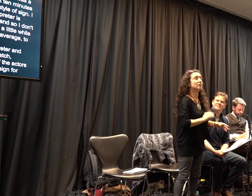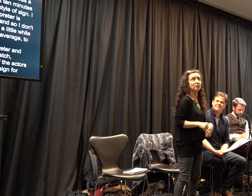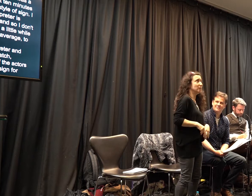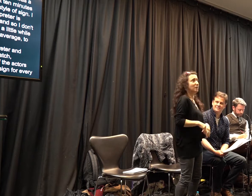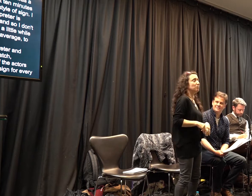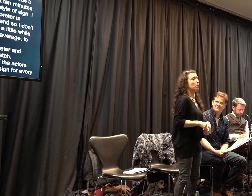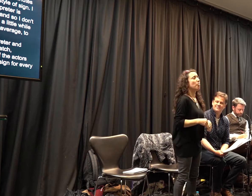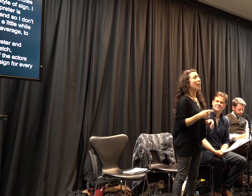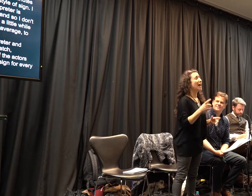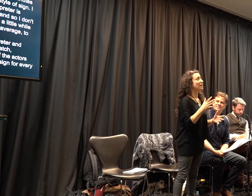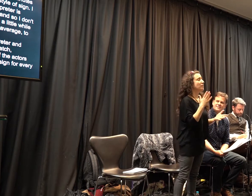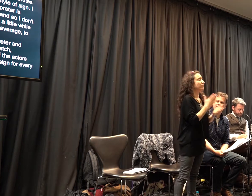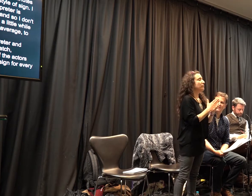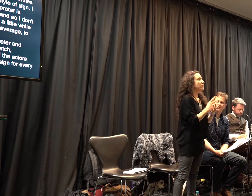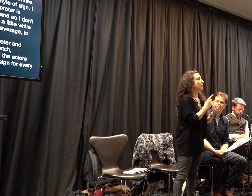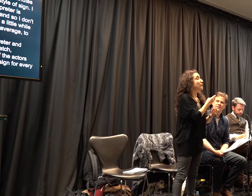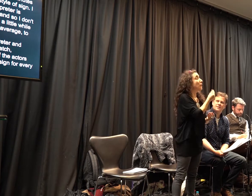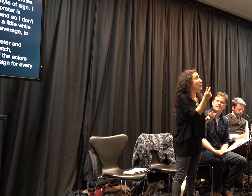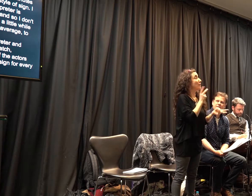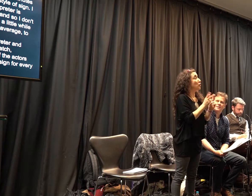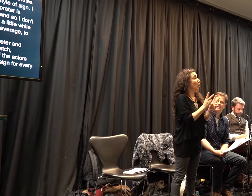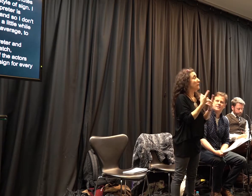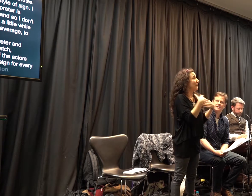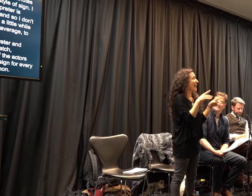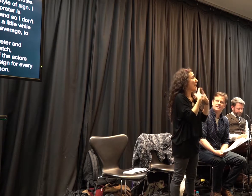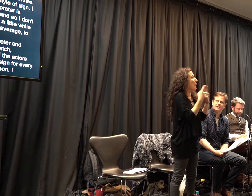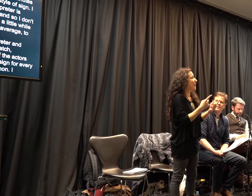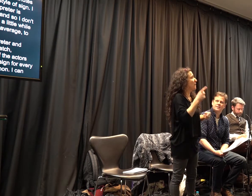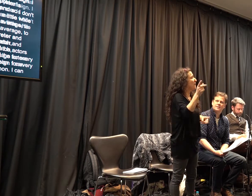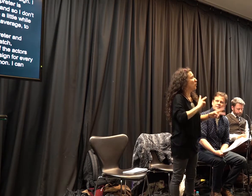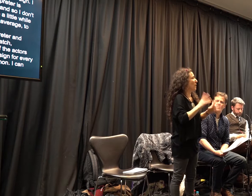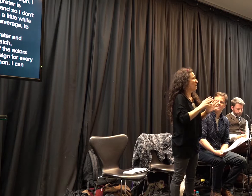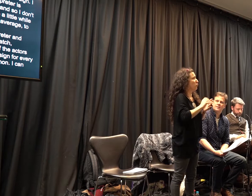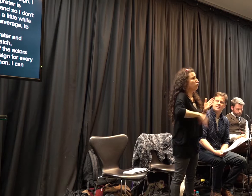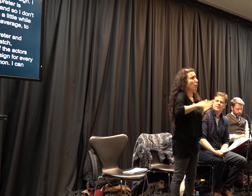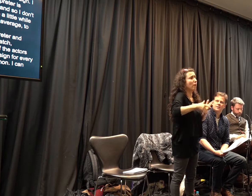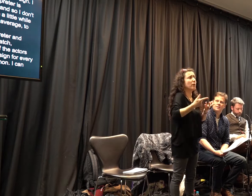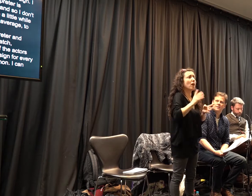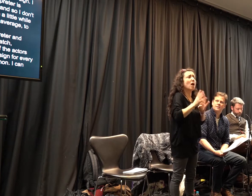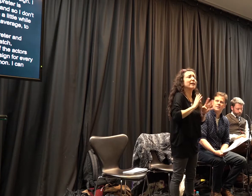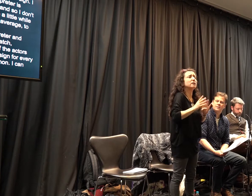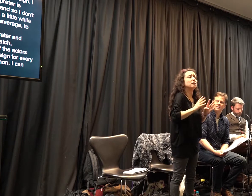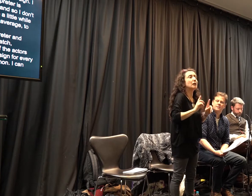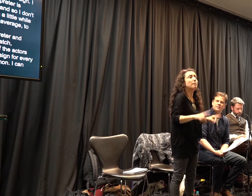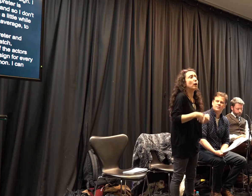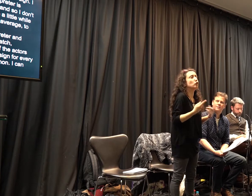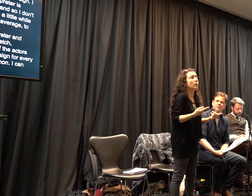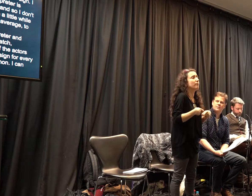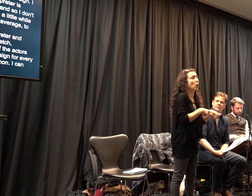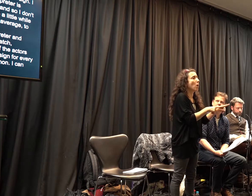they're running a marathon. I can just see steam coming off their hands. Some interpreters have actually admitted that they've